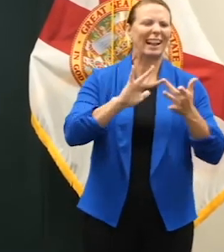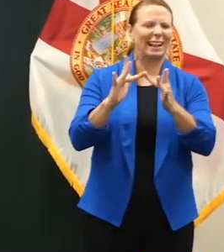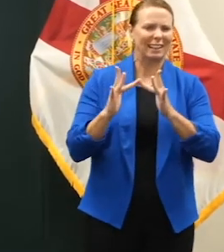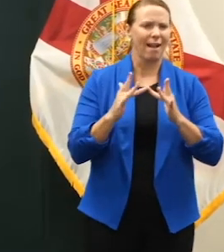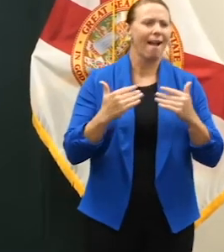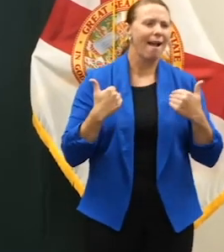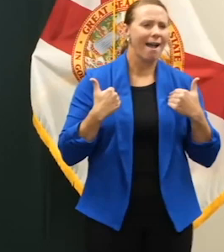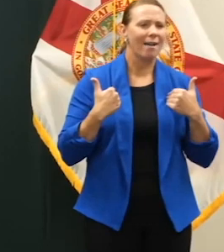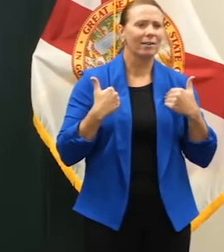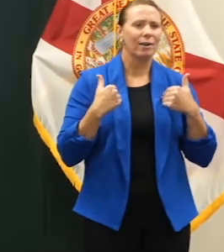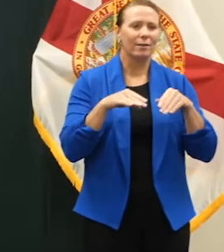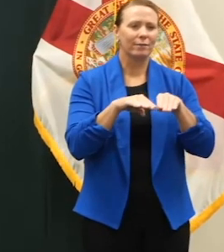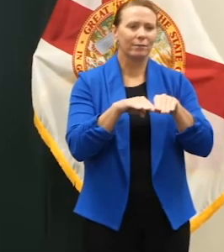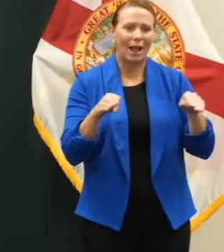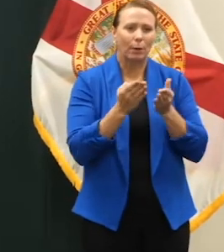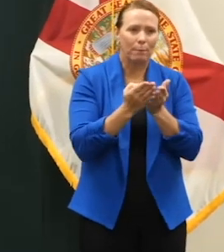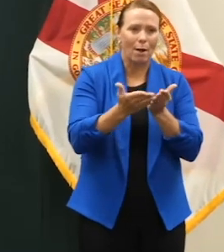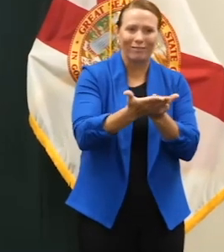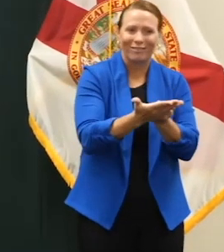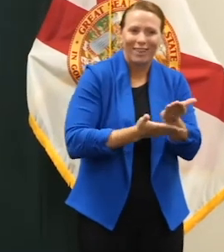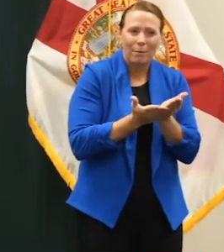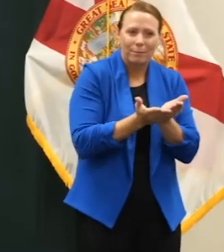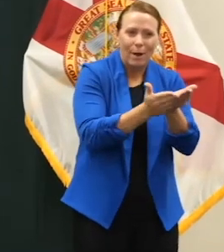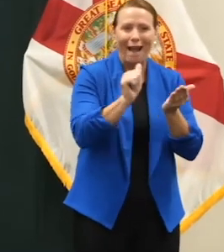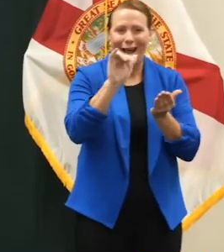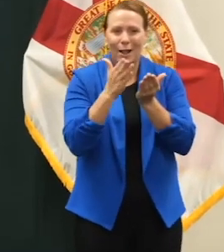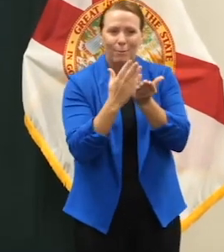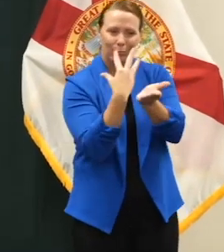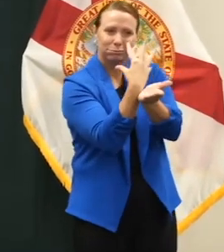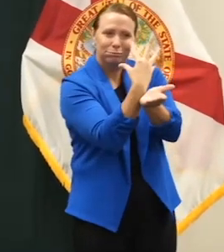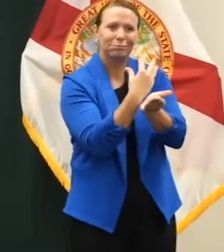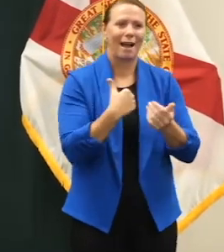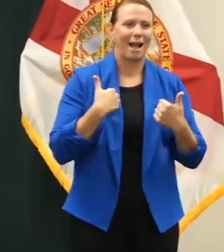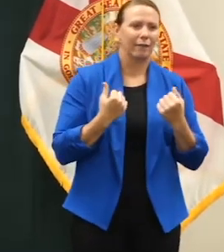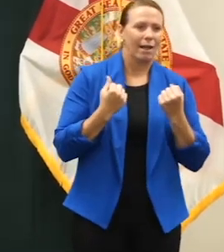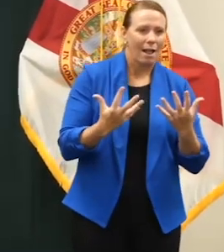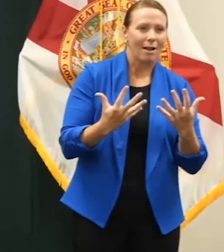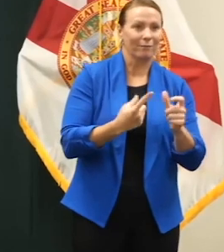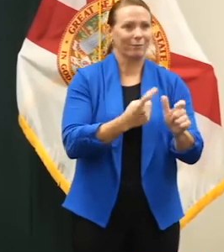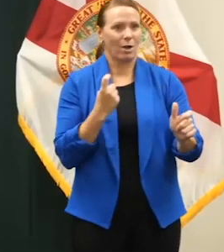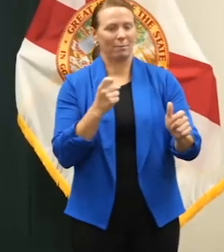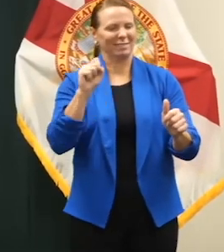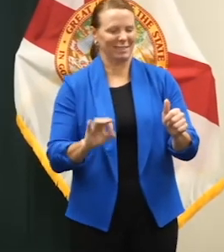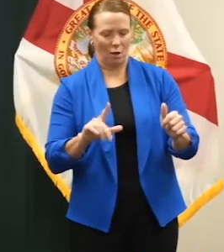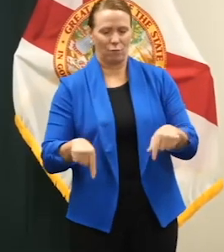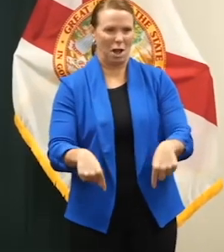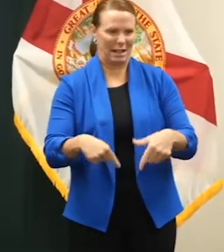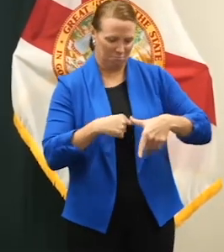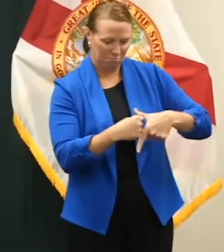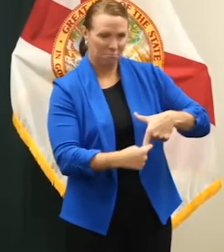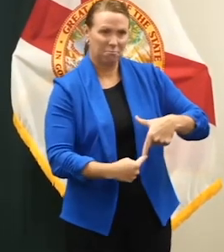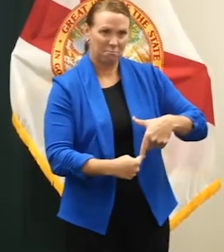and urban search and rescue teams coming from South Florida. We need to take this time now ahead of